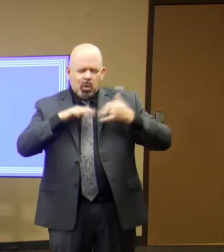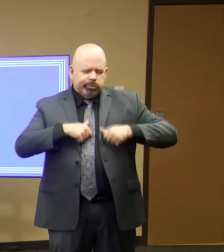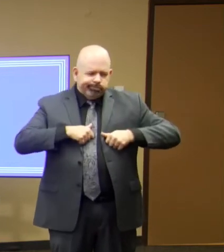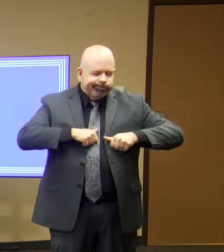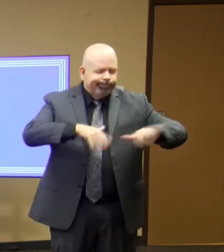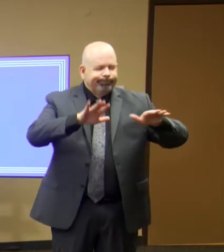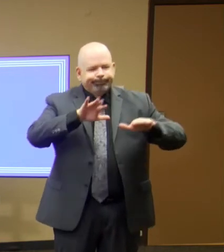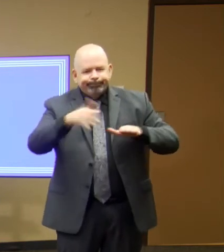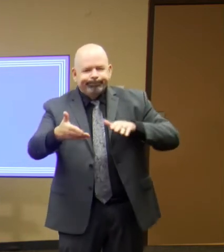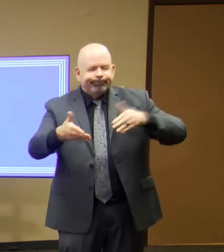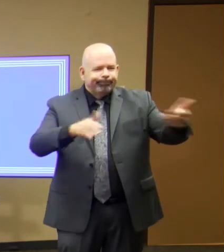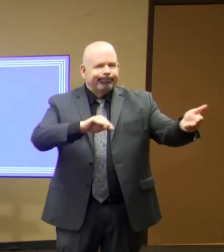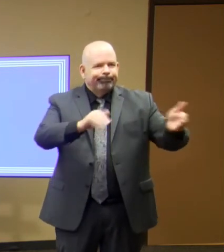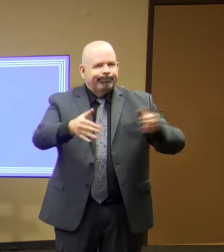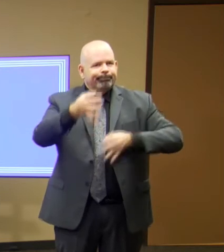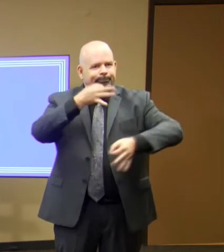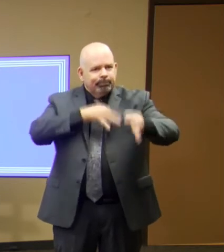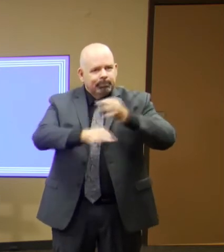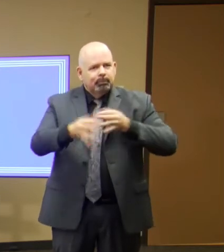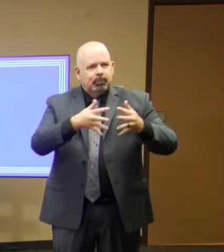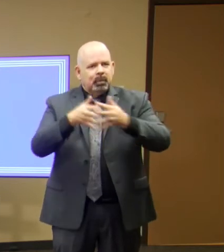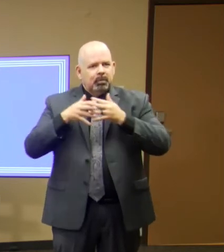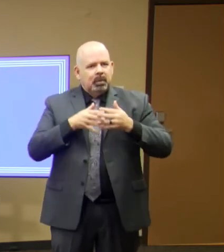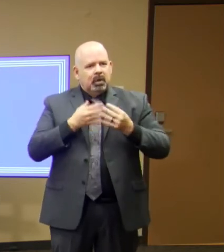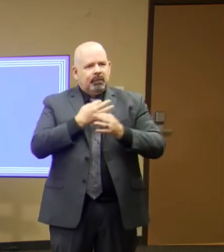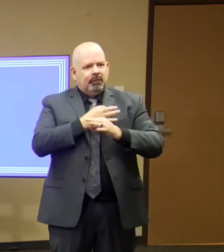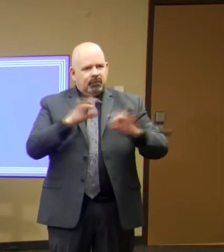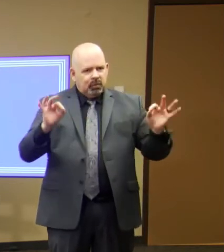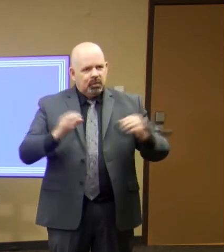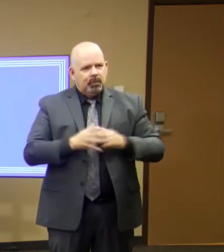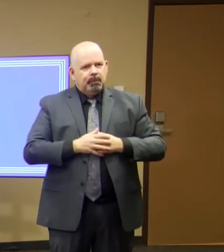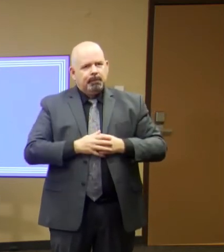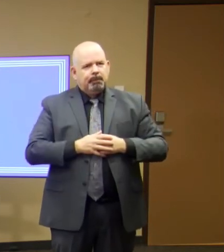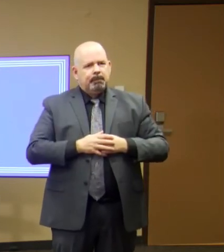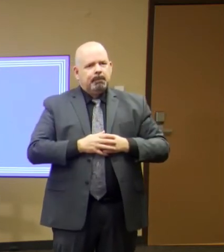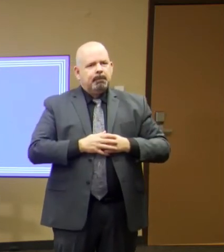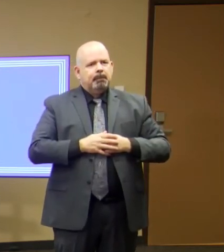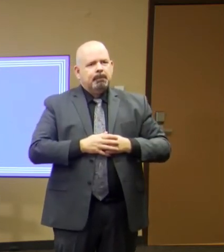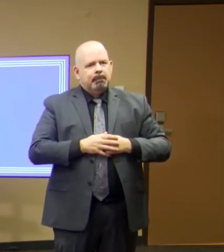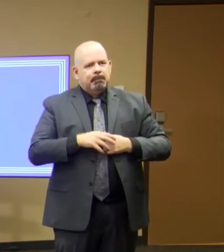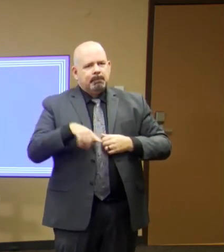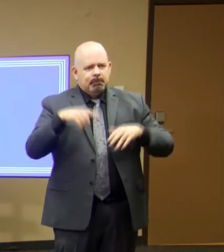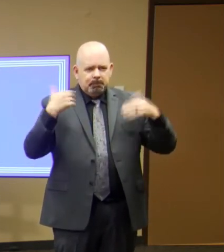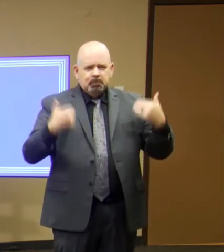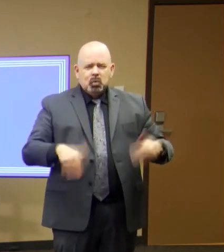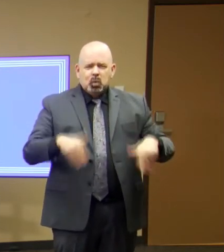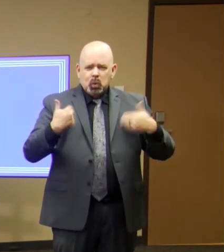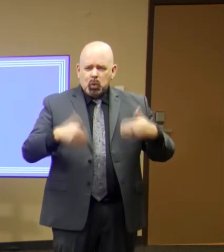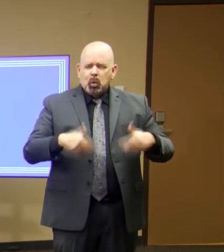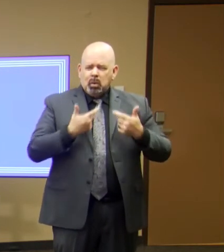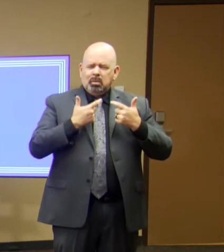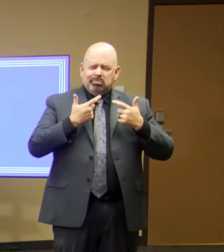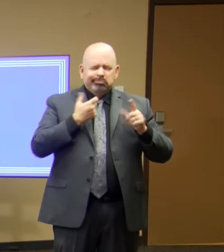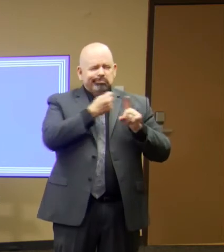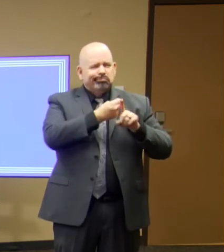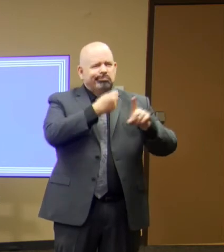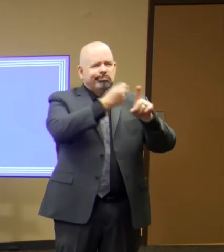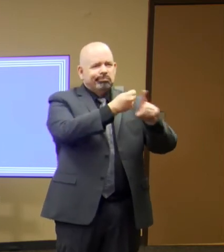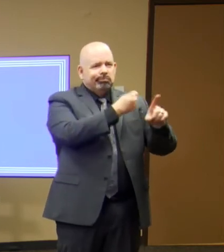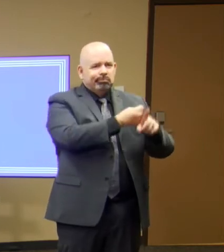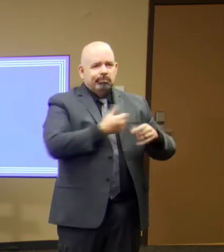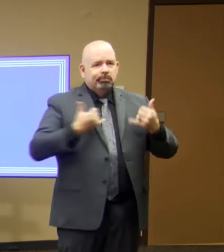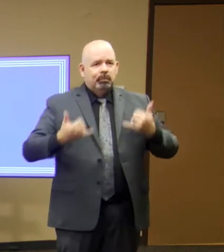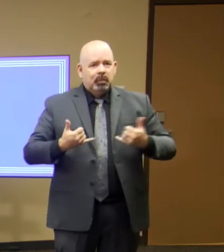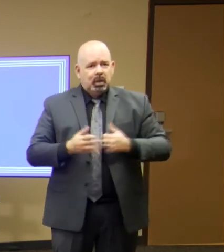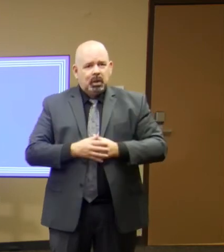in combat, but they still served the country. Great sacrifice. We're not asking a whole lot from you. It seems like we are, but we're asking you to